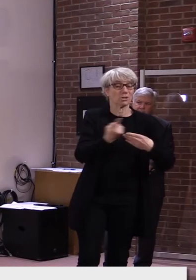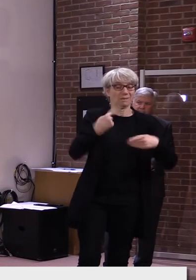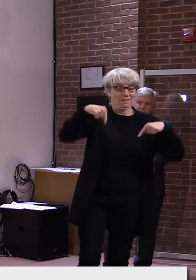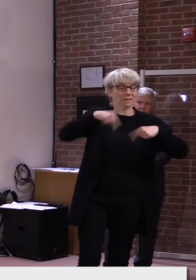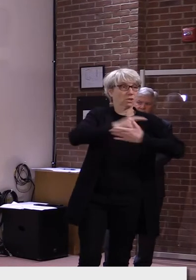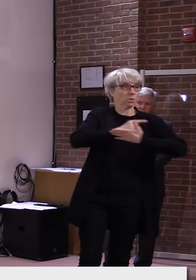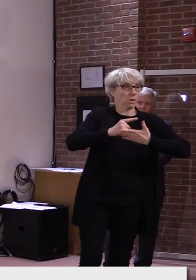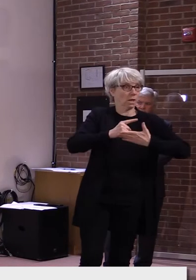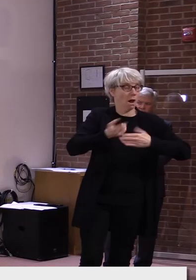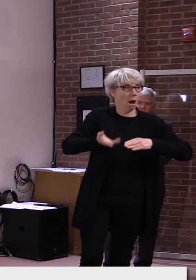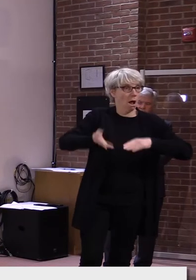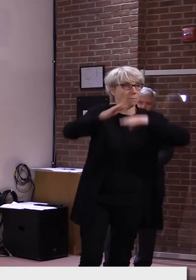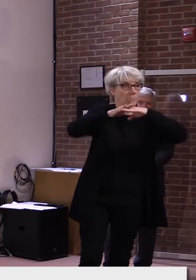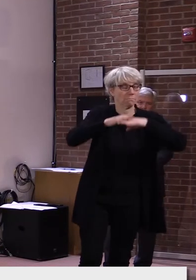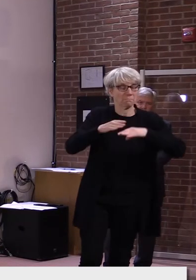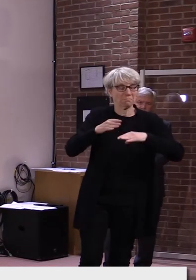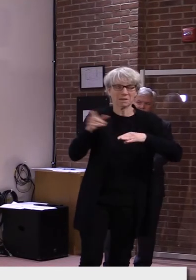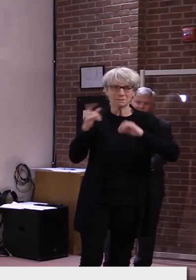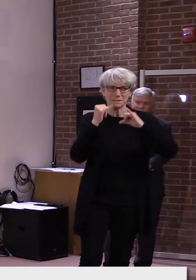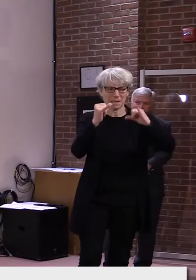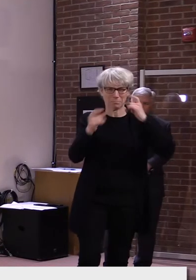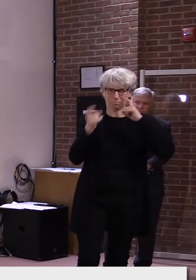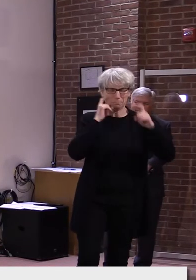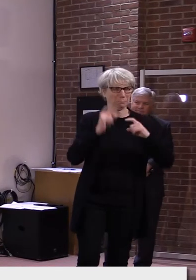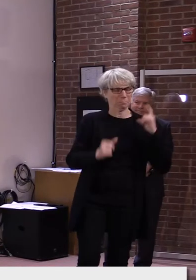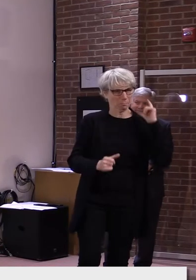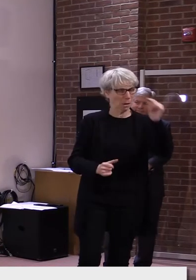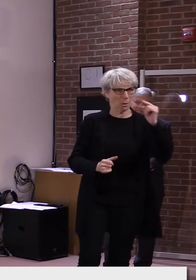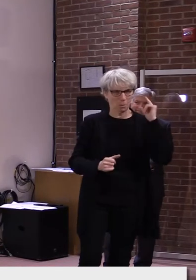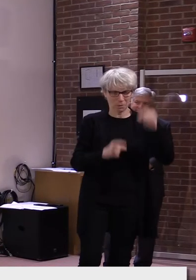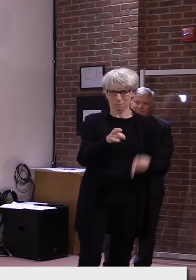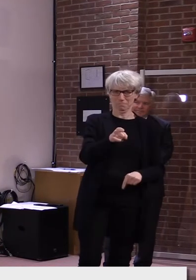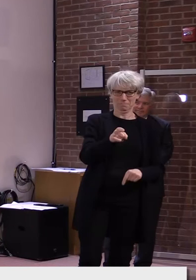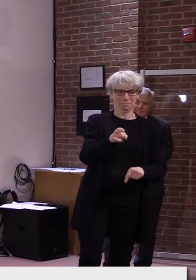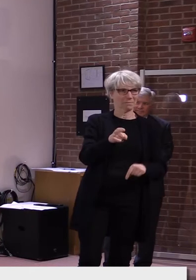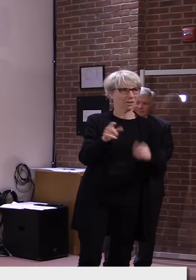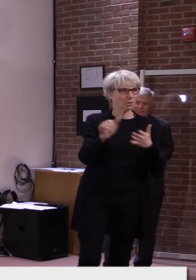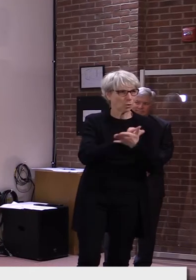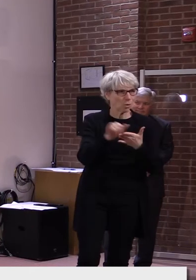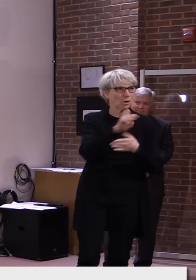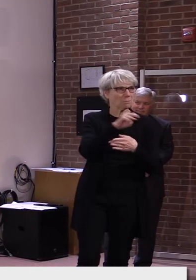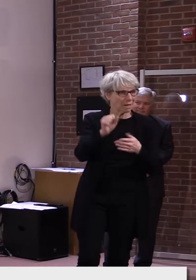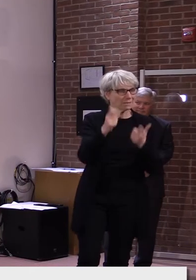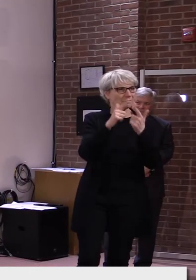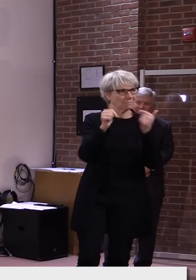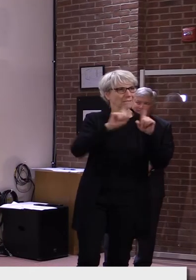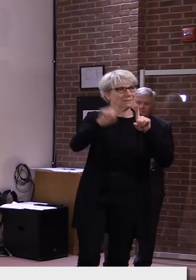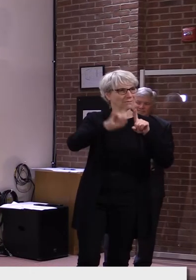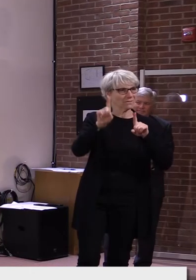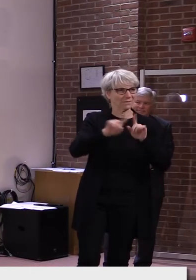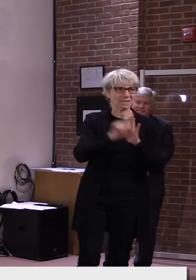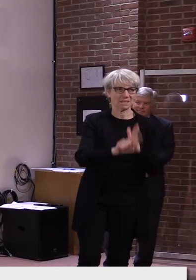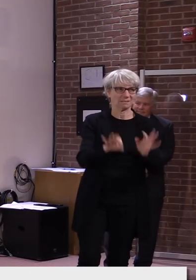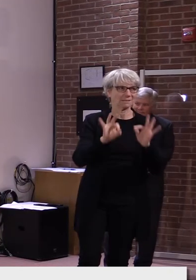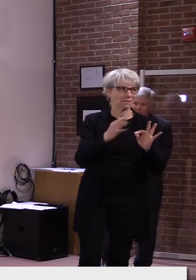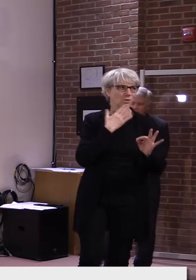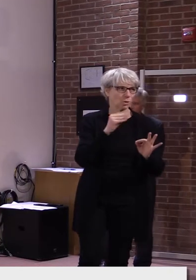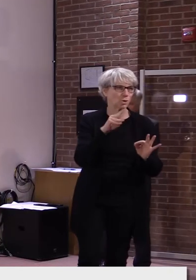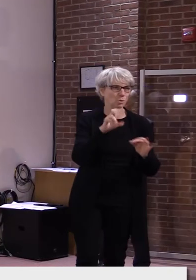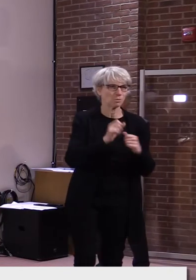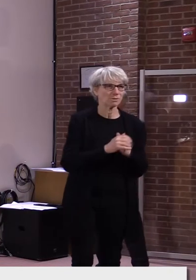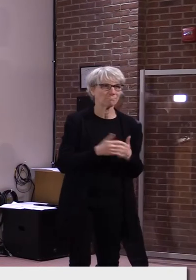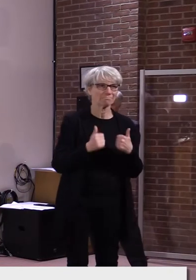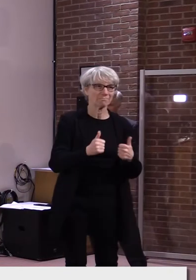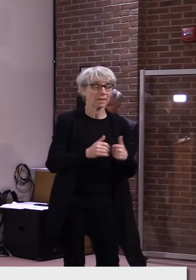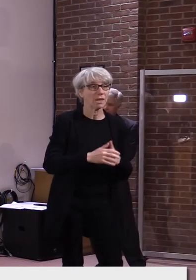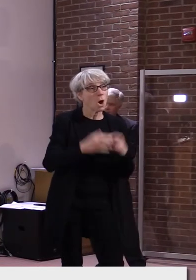expect, I saw the same thing, that there are a number of people visiting, which is good news for Vermont. And